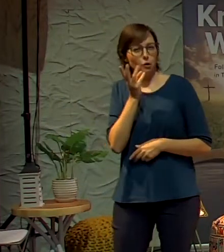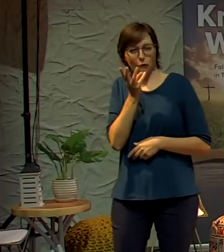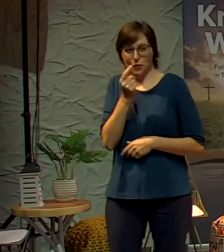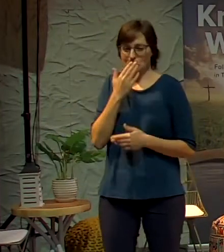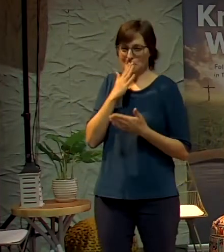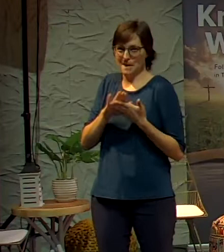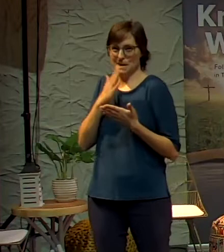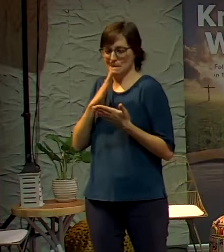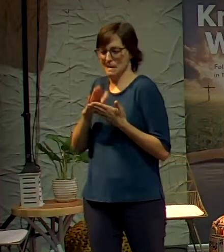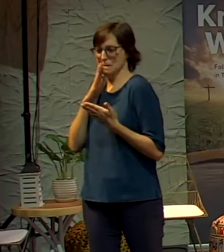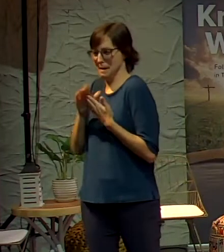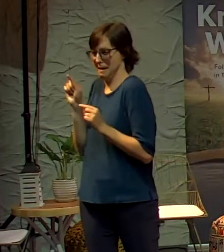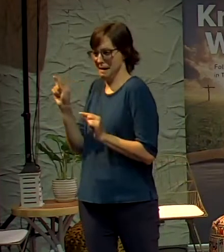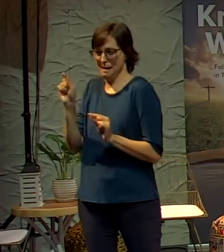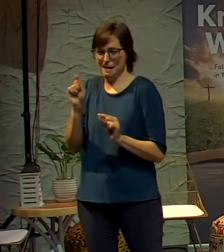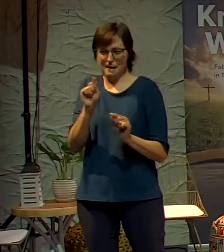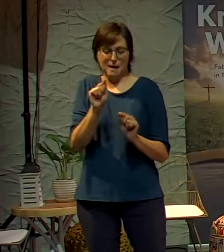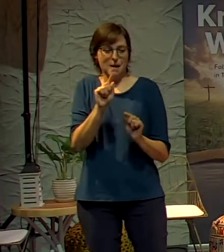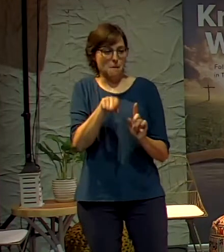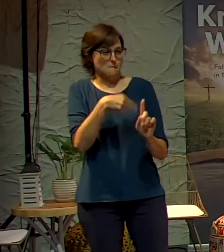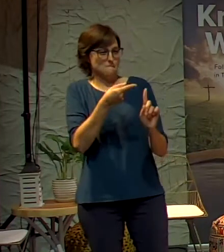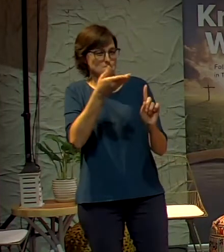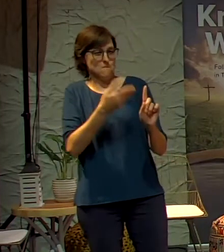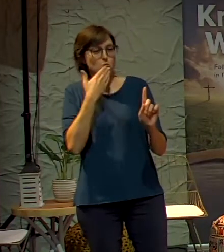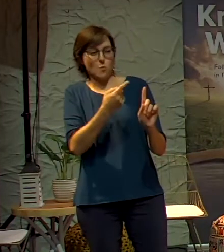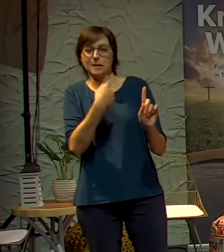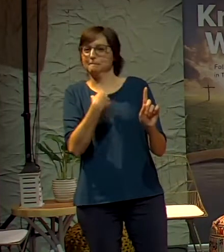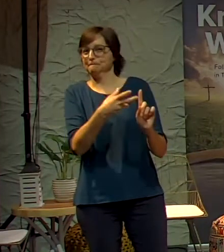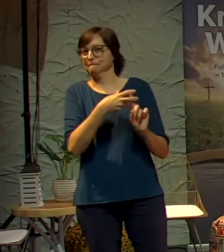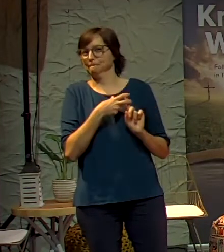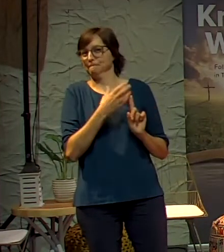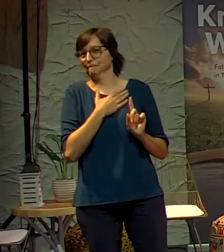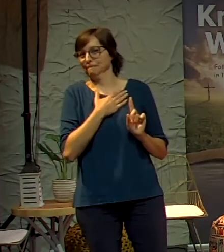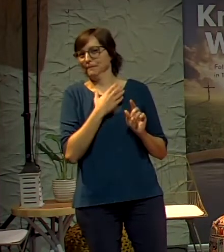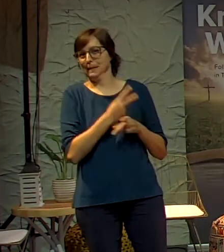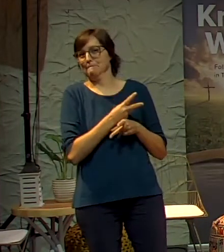good ones. And I'm keeping him, you know, something like that. Check it out, actually a great song.